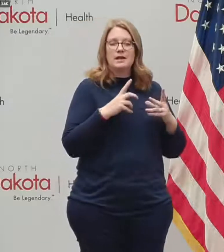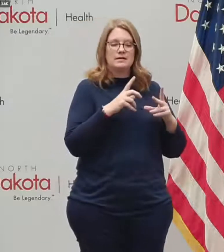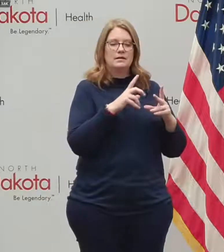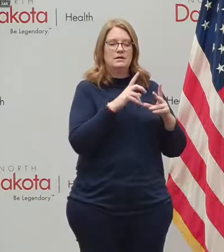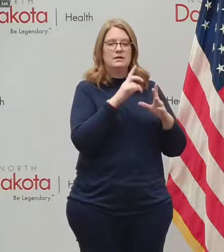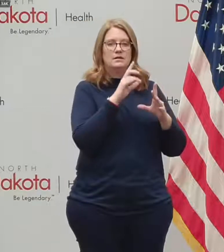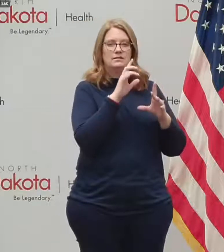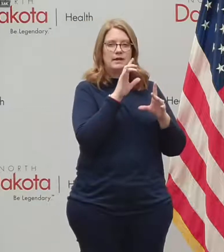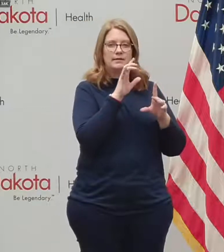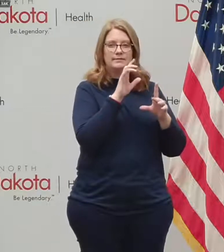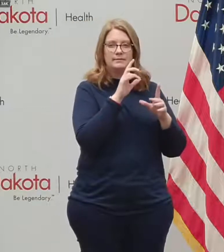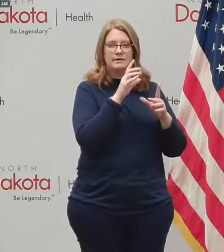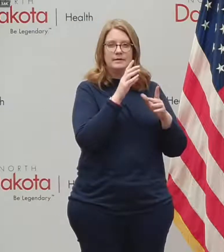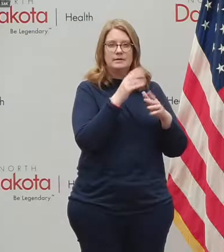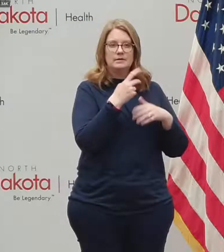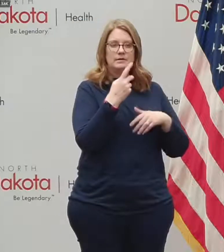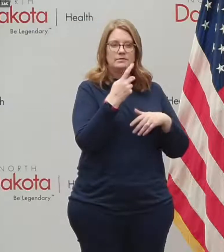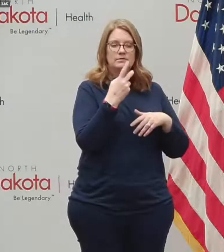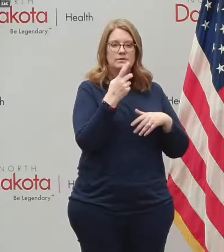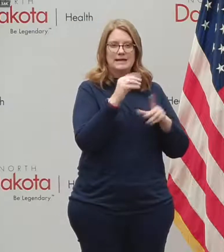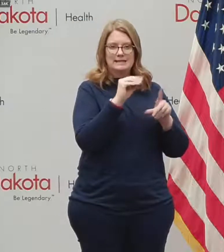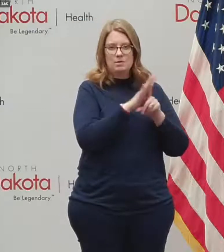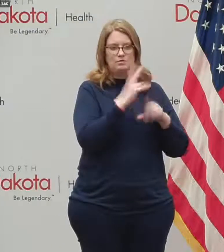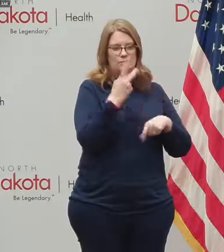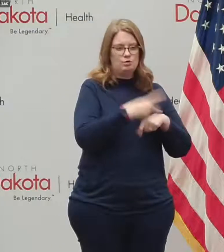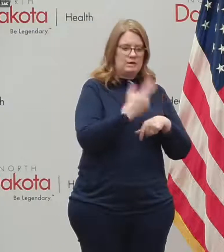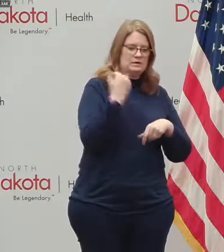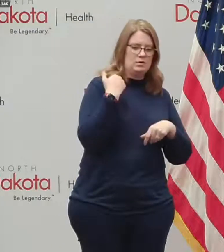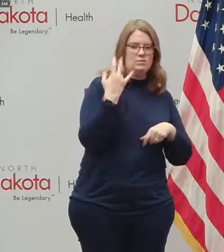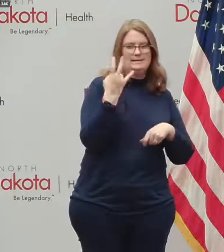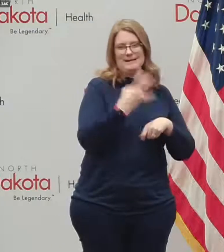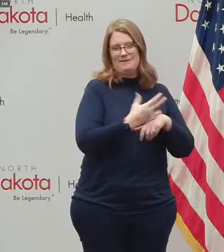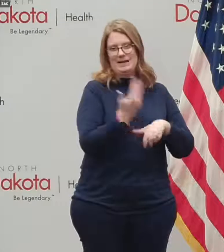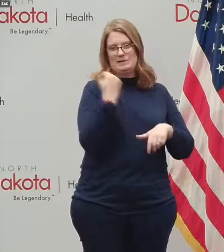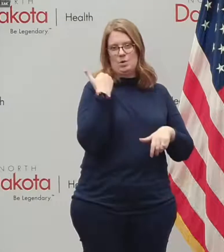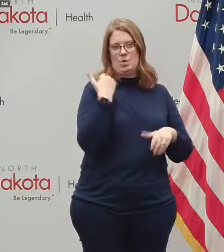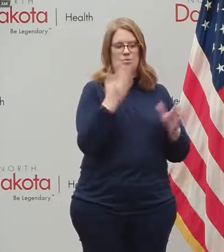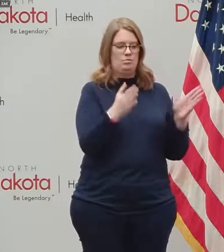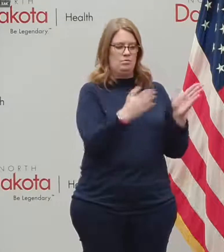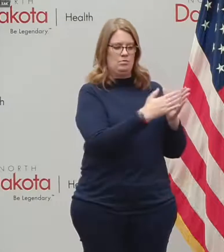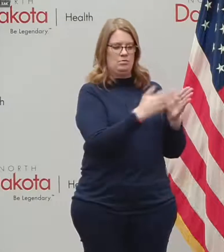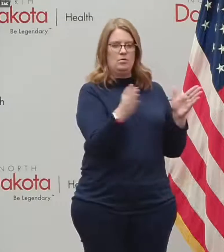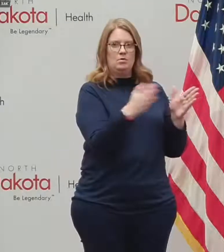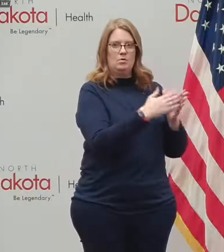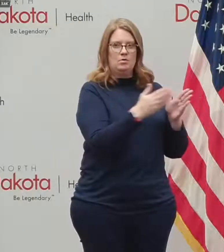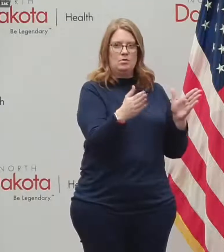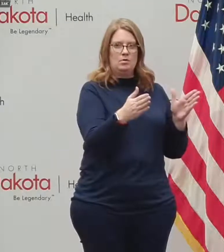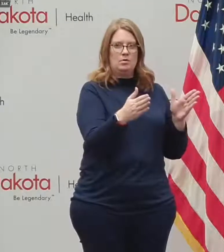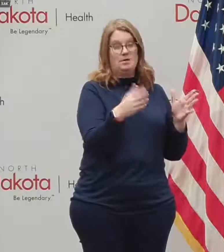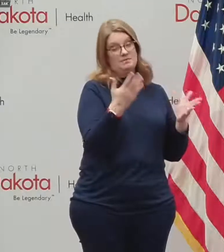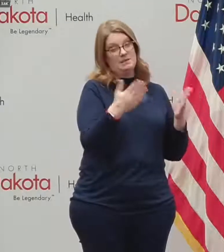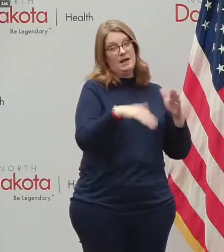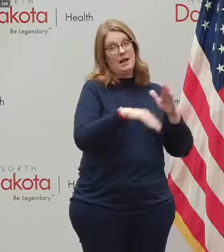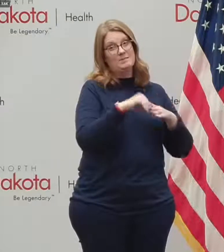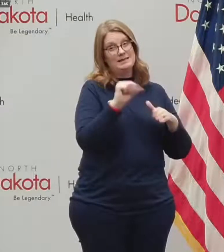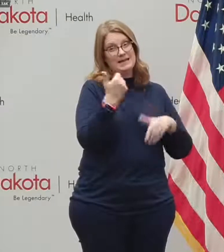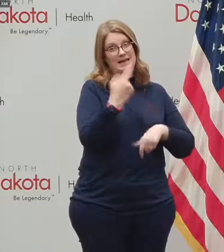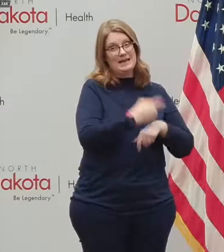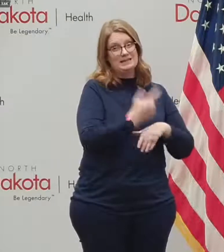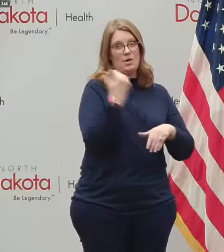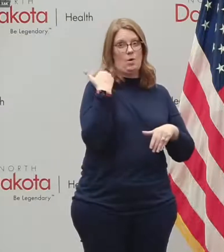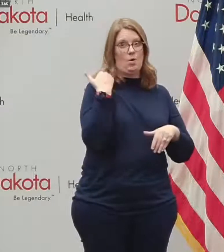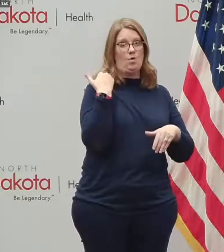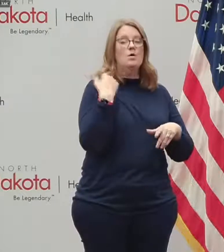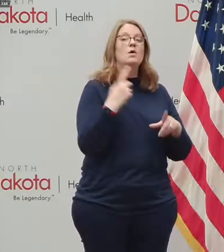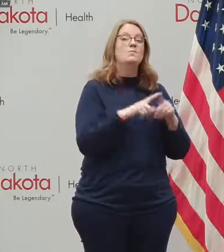have been exposed from 2 days ago to 7 days ago, and could actually be up to 10 days ago, but in that window